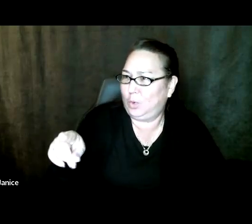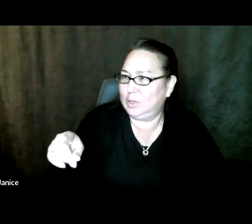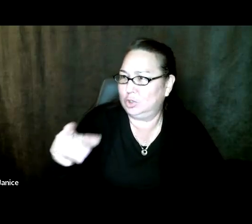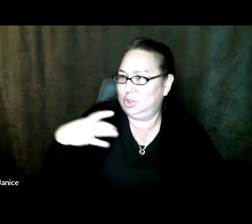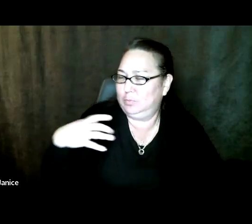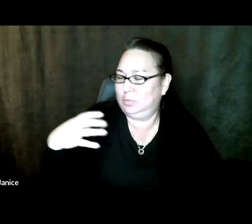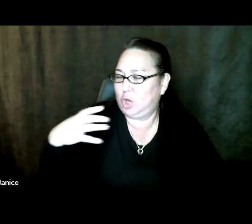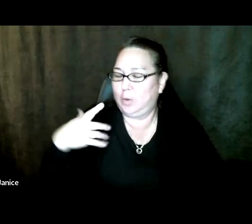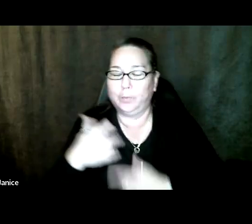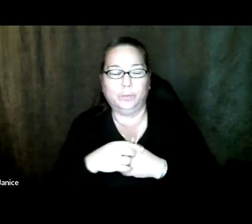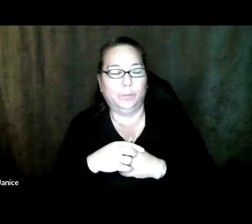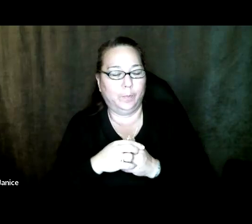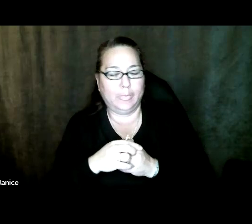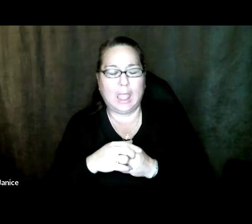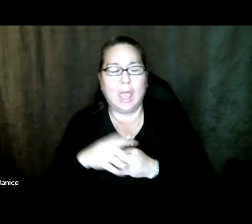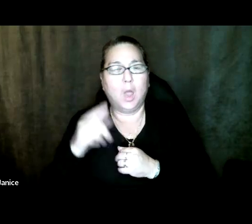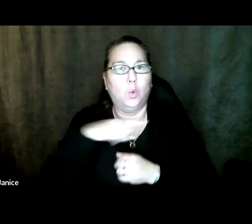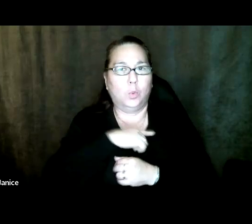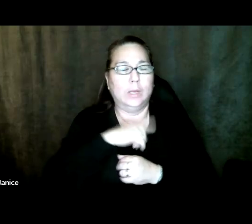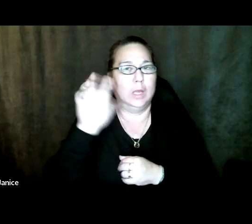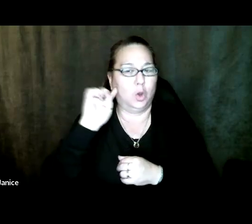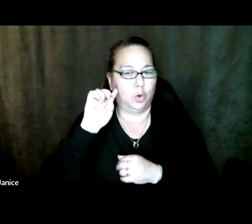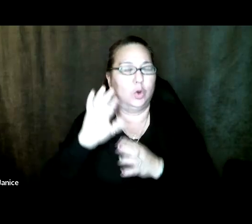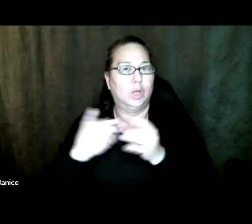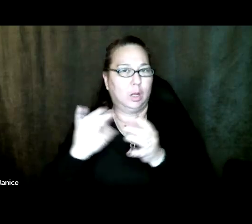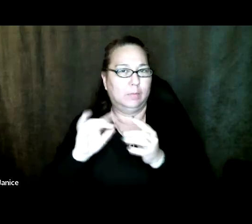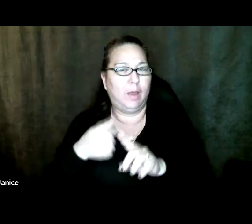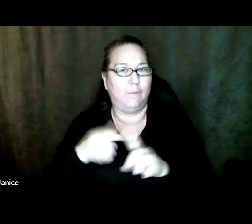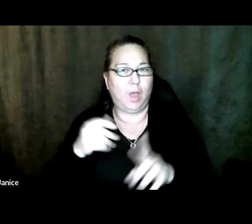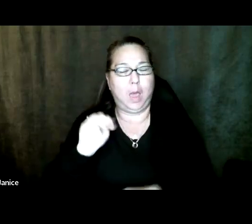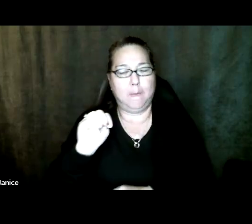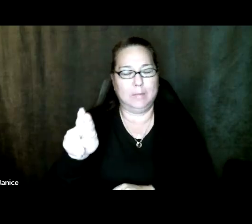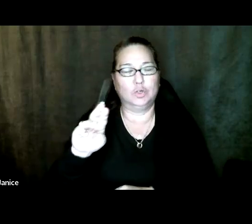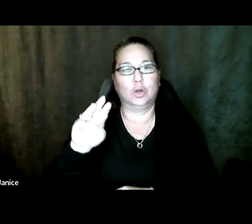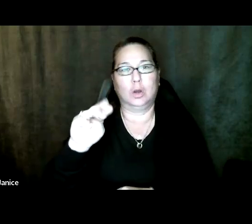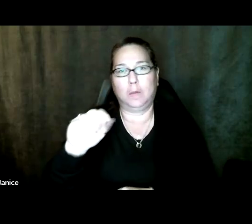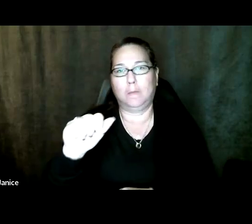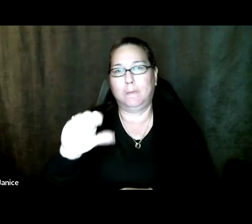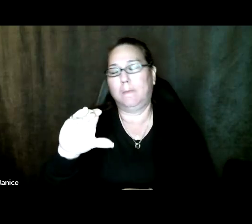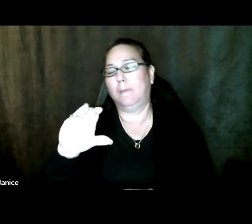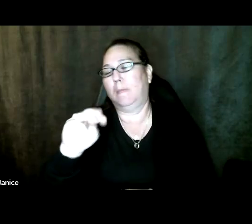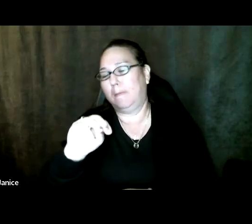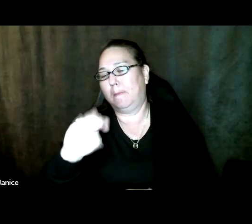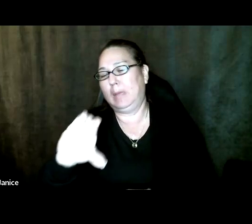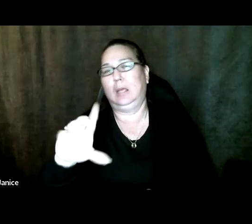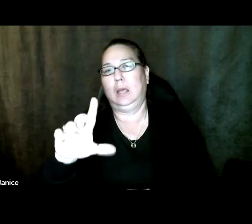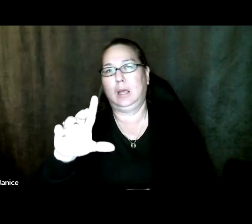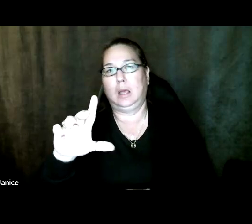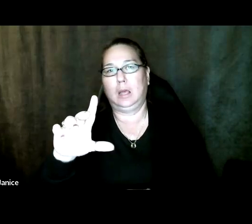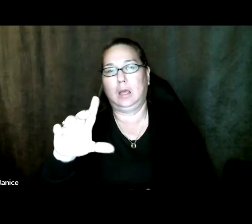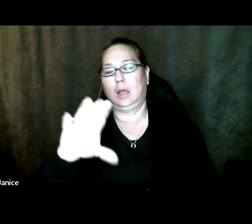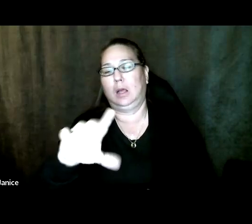comment from Mr. Keandre McClay, who is the new executive director of Beja. And I want to point out, he was our